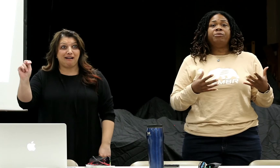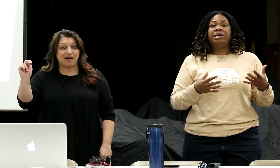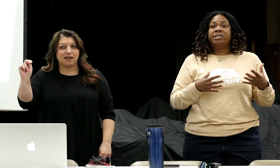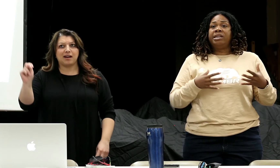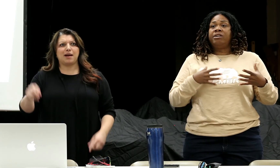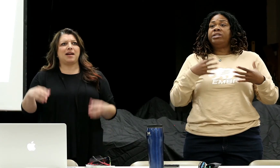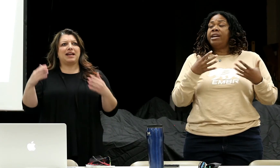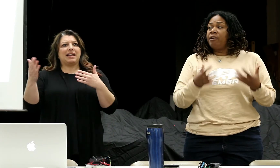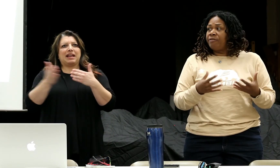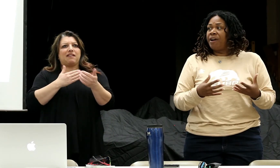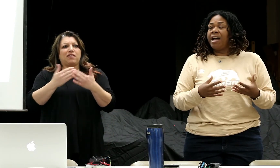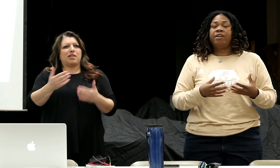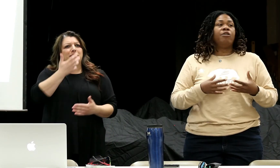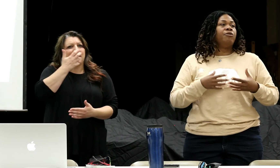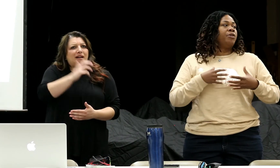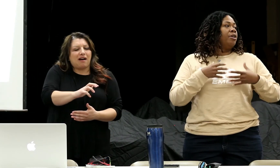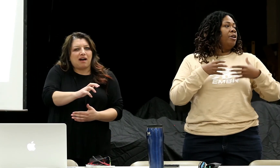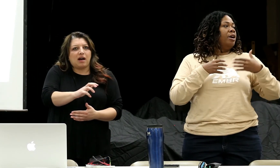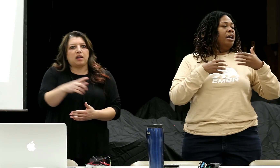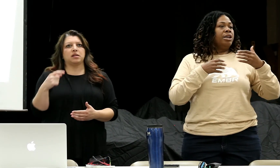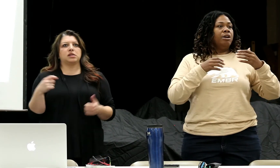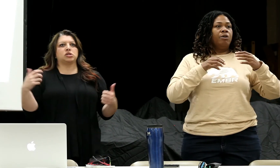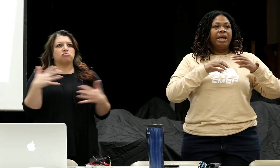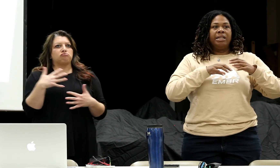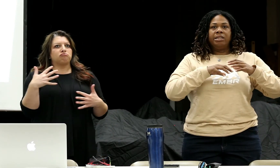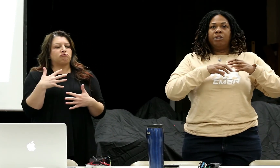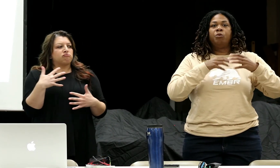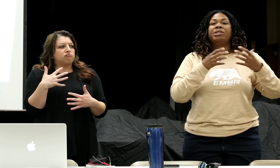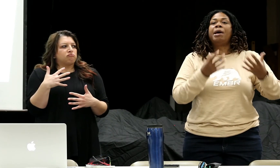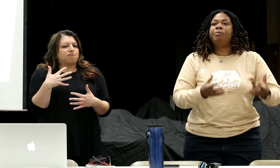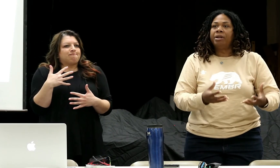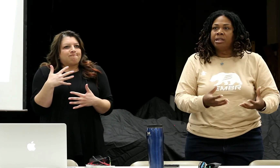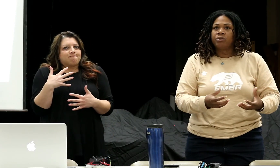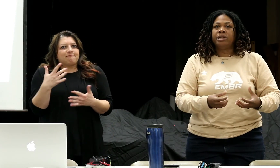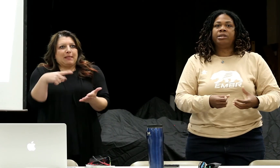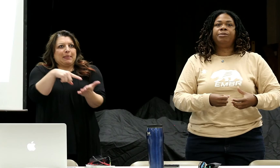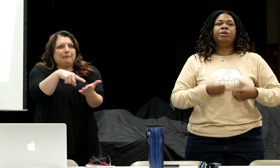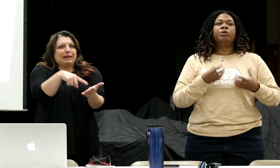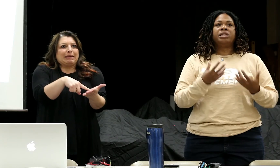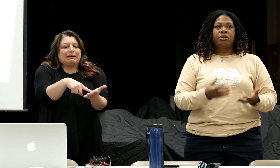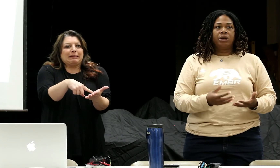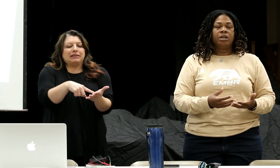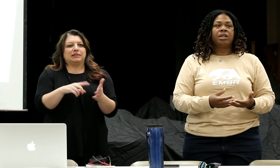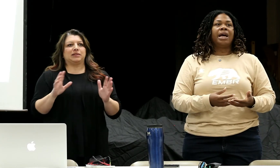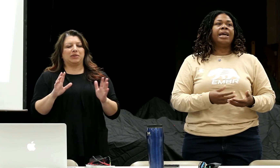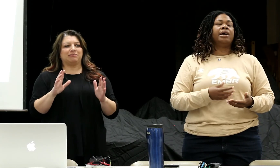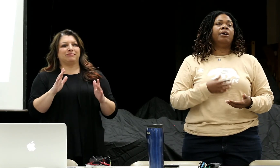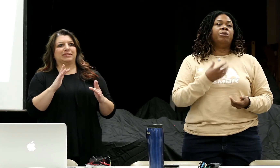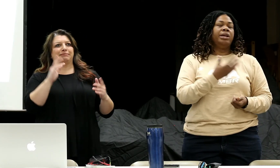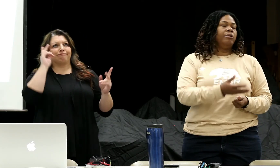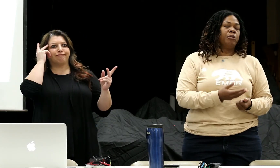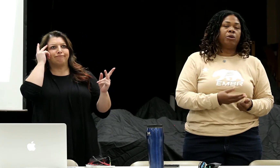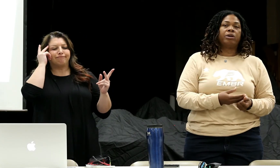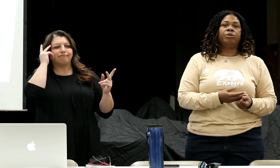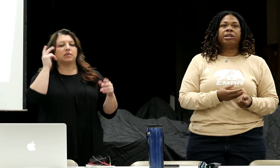jail, or someone who knew ASL or didn't know ASL, or maybe even just knew the basics, or used home sign or something like that. But